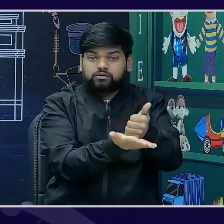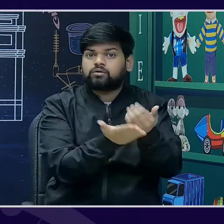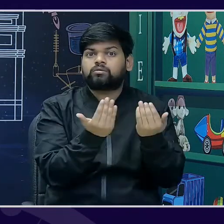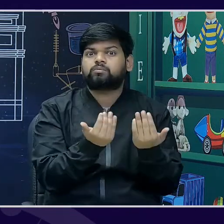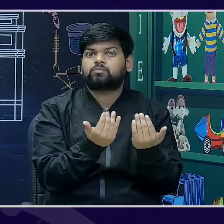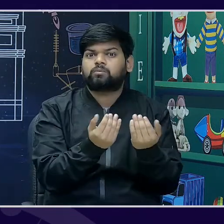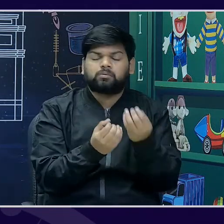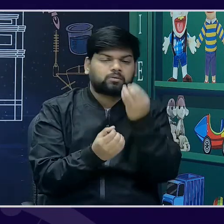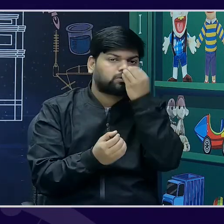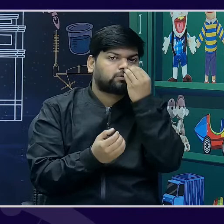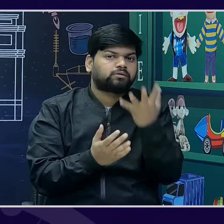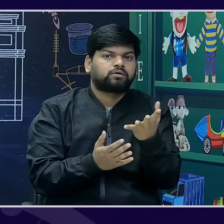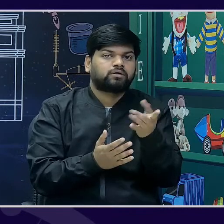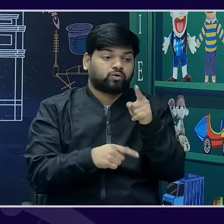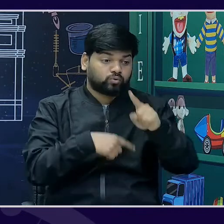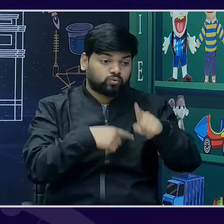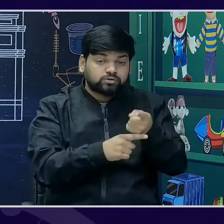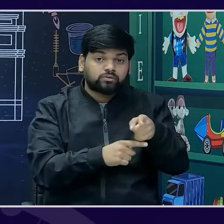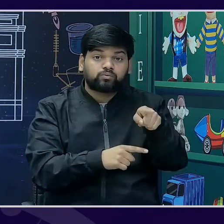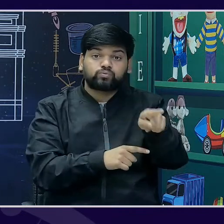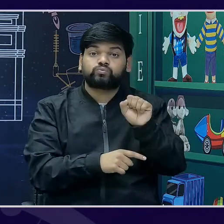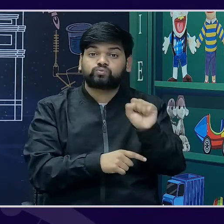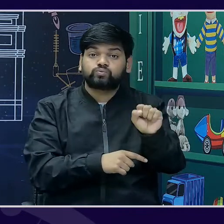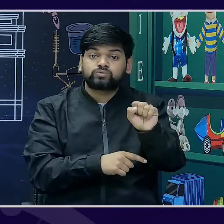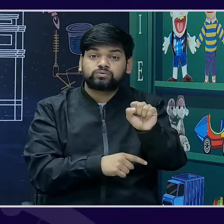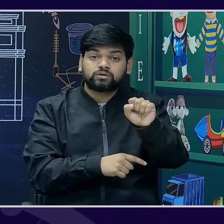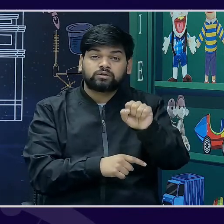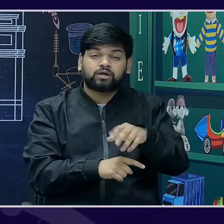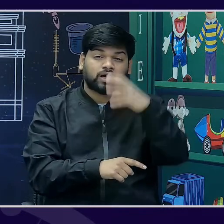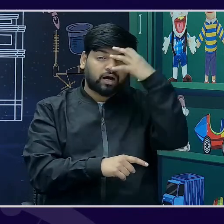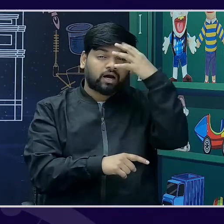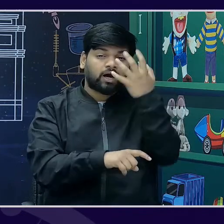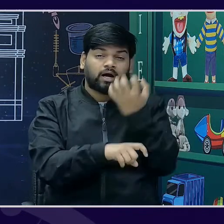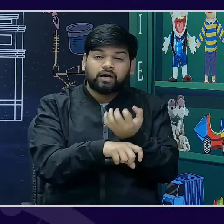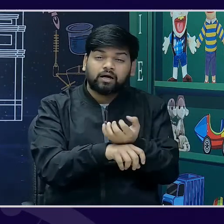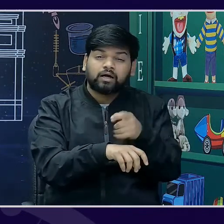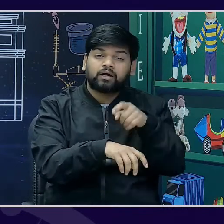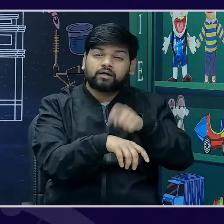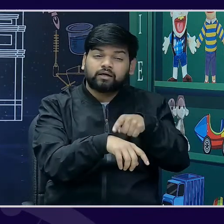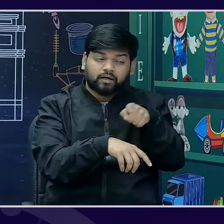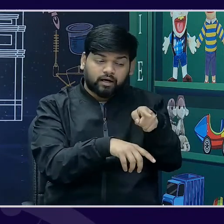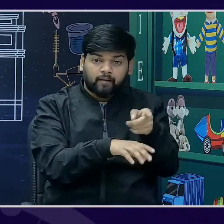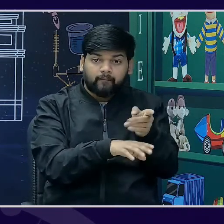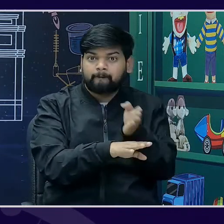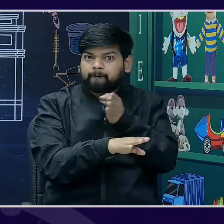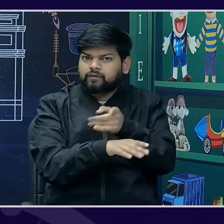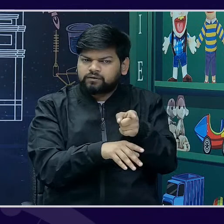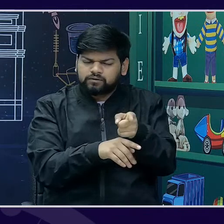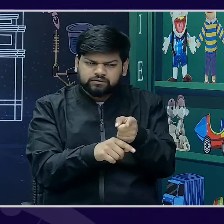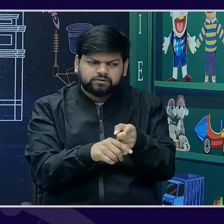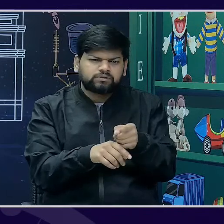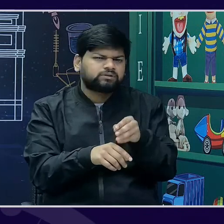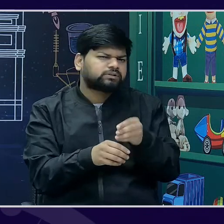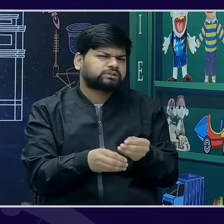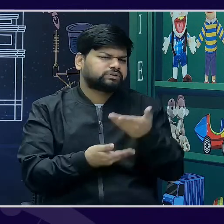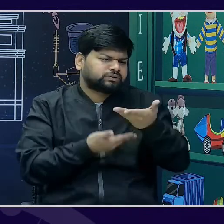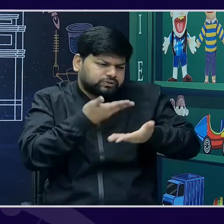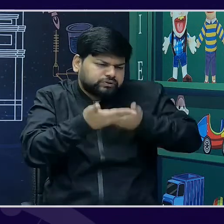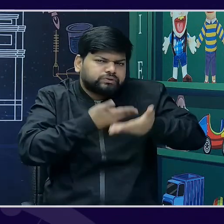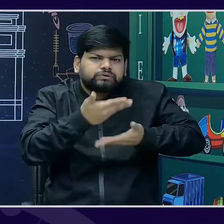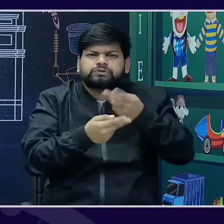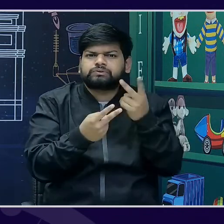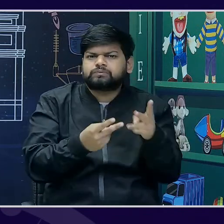where the language is being learned is restricted. So early identification, we test very simple tests like OE, which